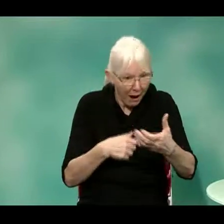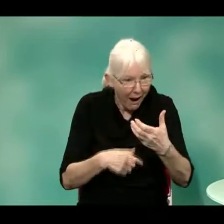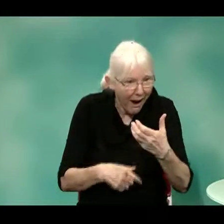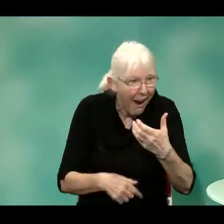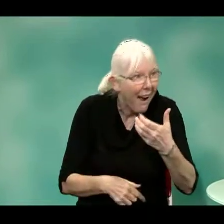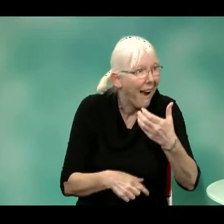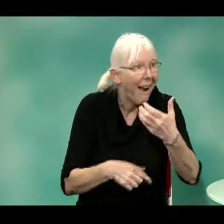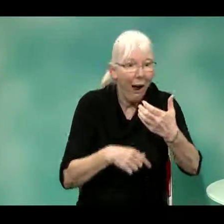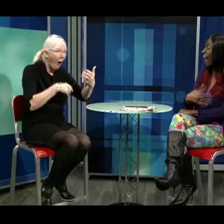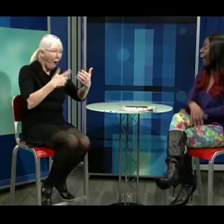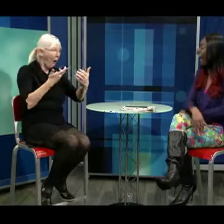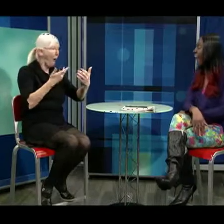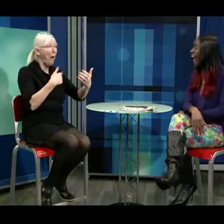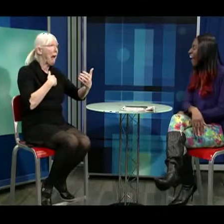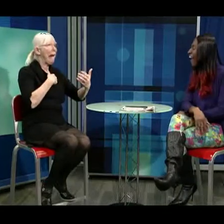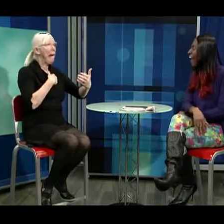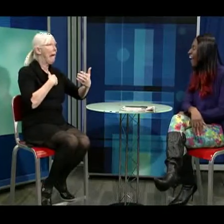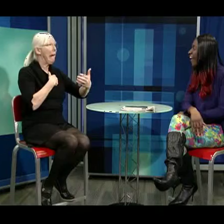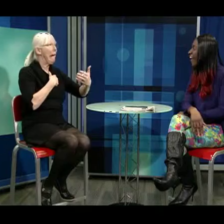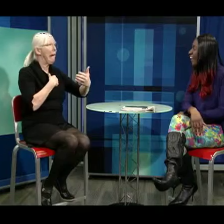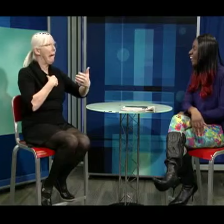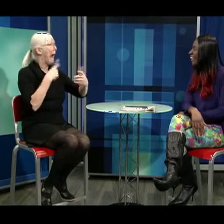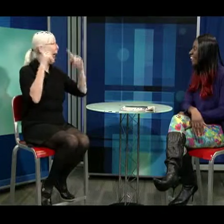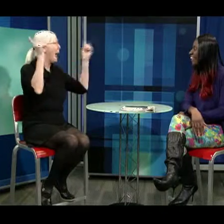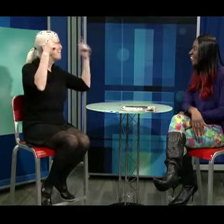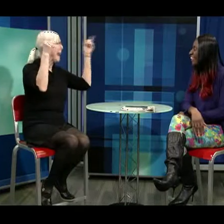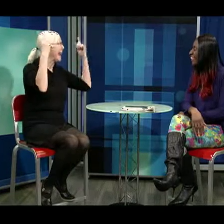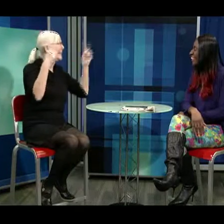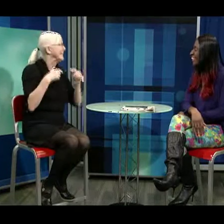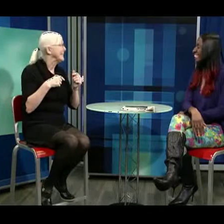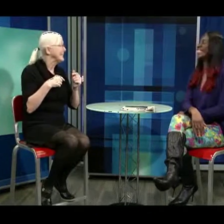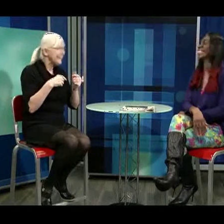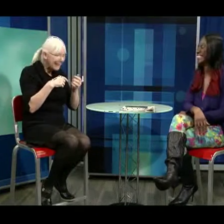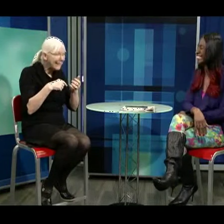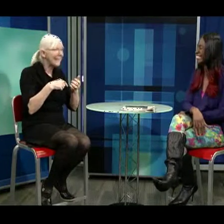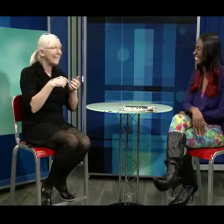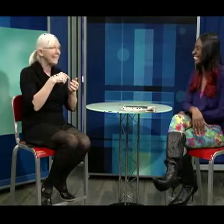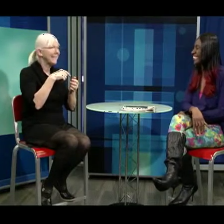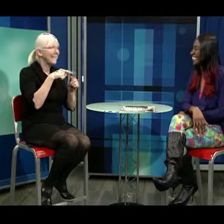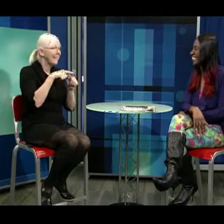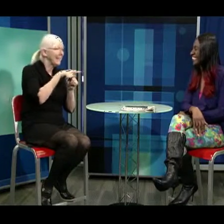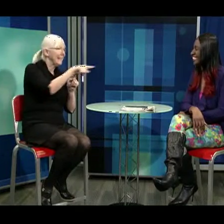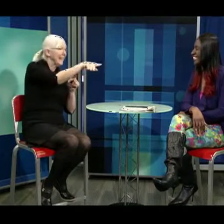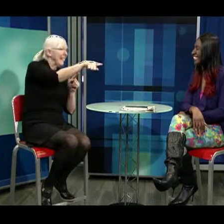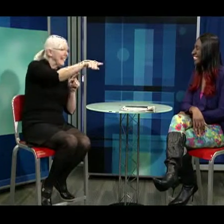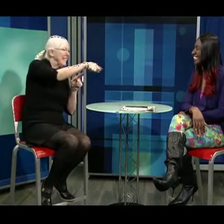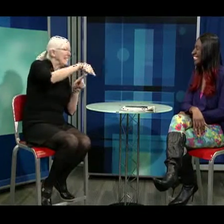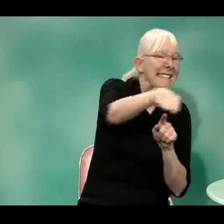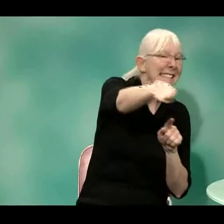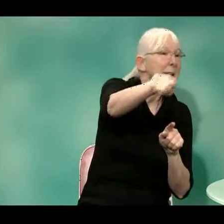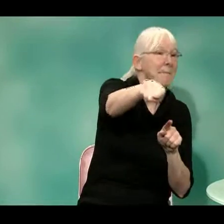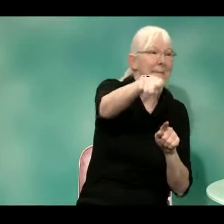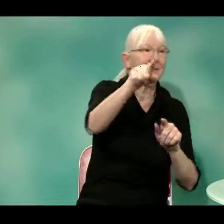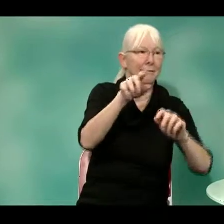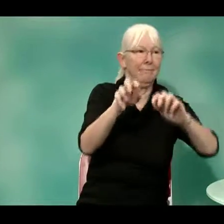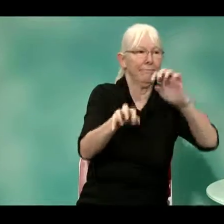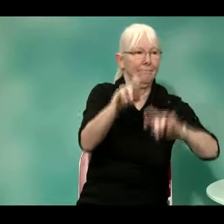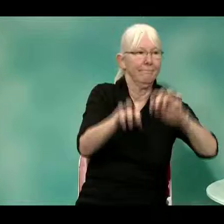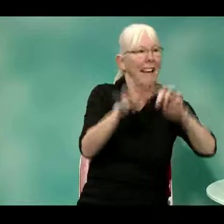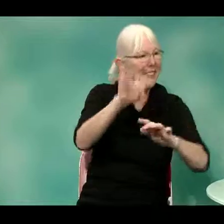You need to pick one of those three services. Wow. So I just sort of, you know, said ambulance. Okay, let's try that. And then that got routed through